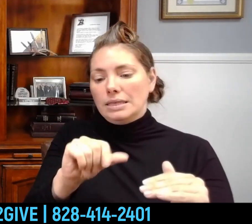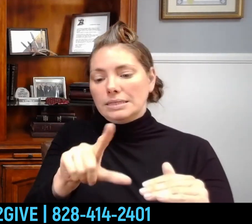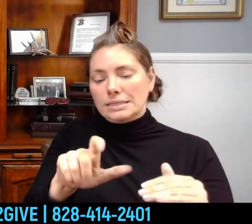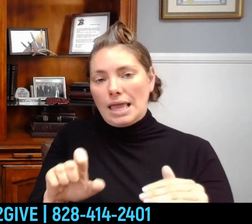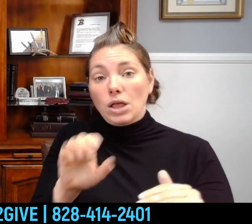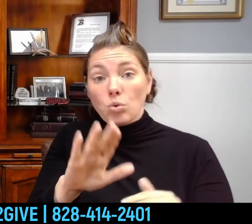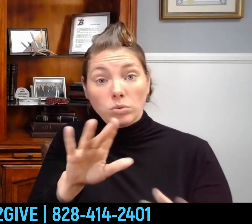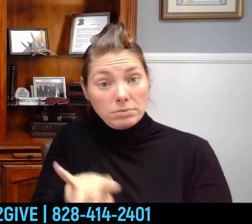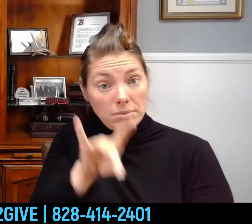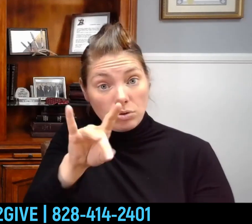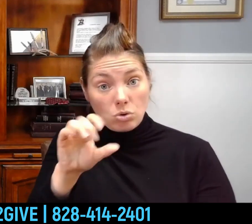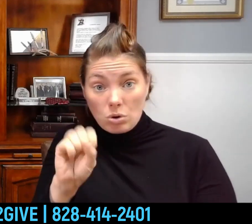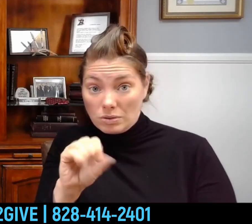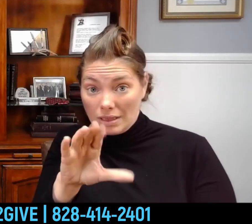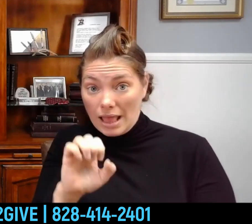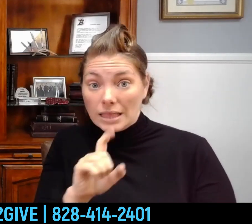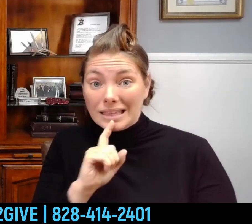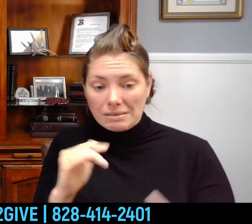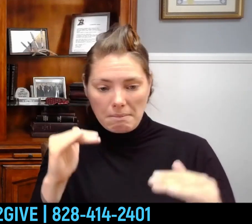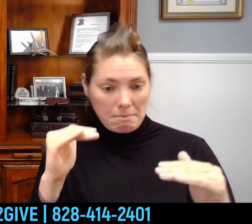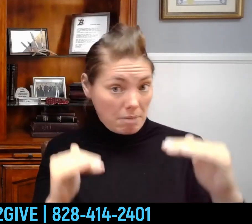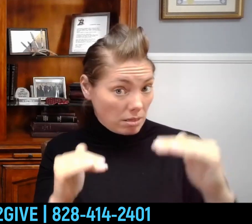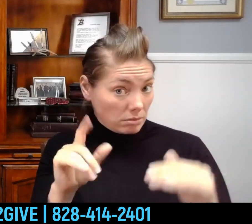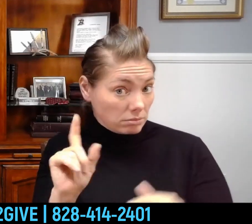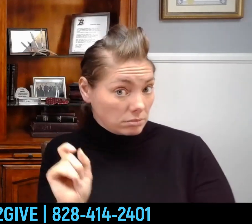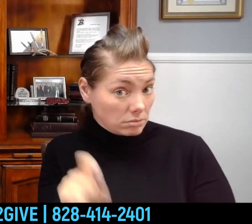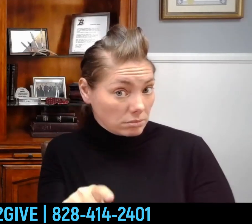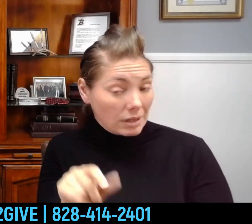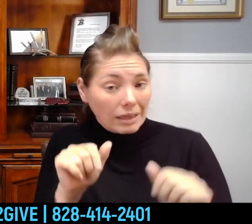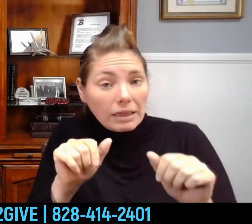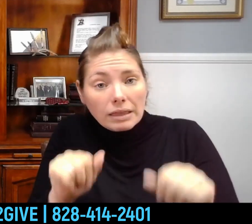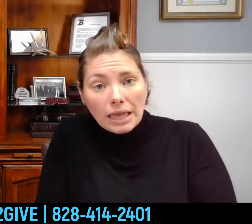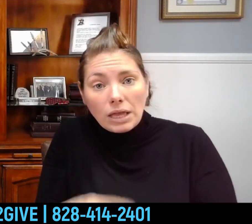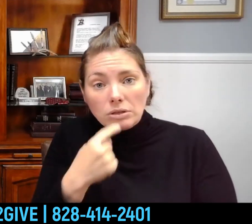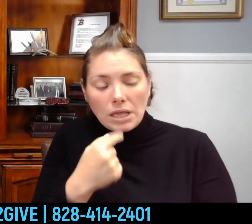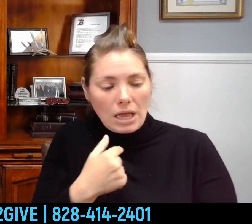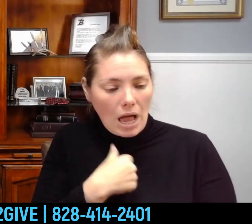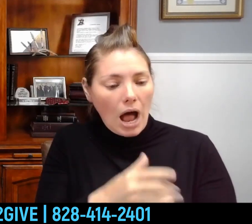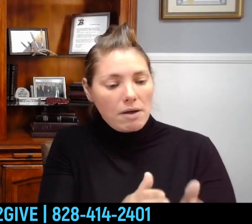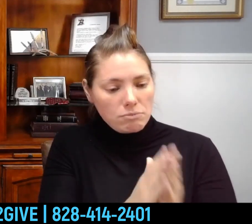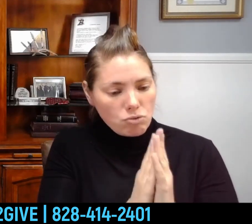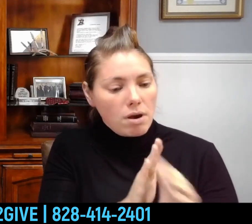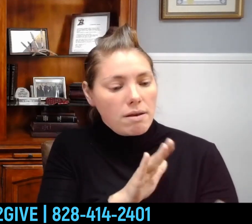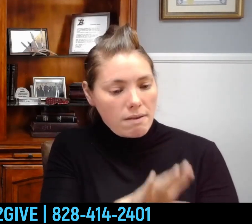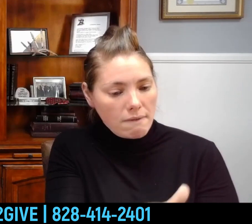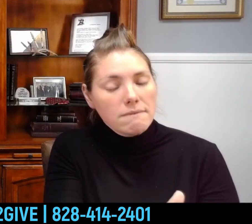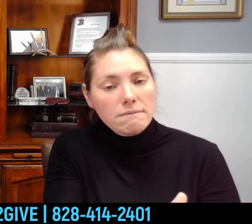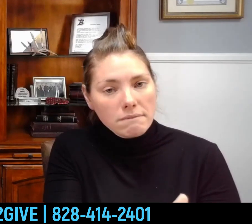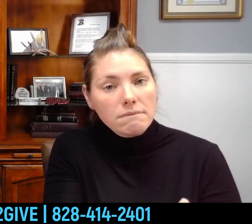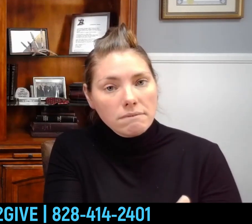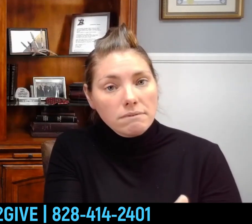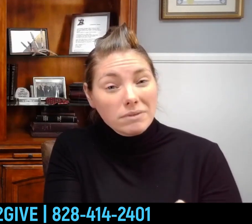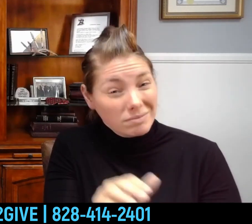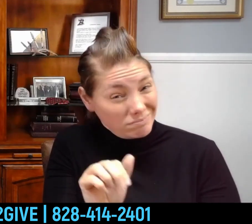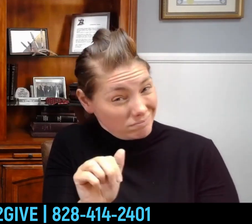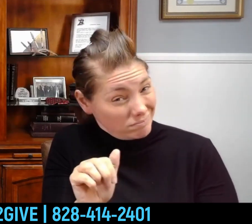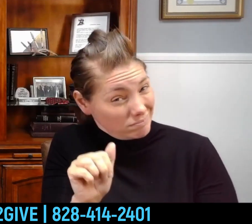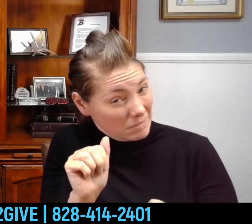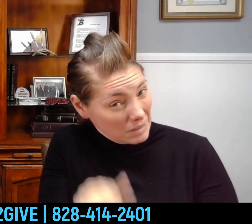spiritual scale in balance? Can you really say that I've prayed enough this week? Can you really say